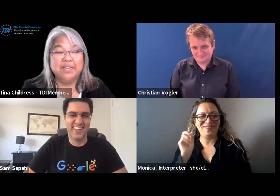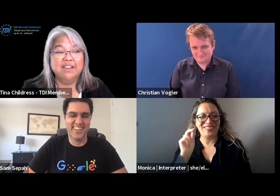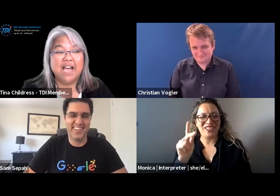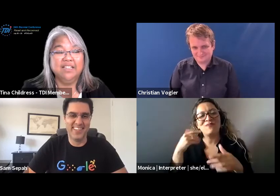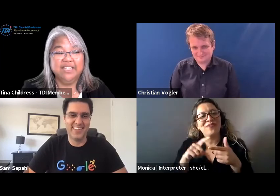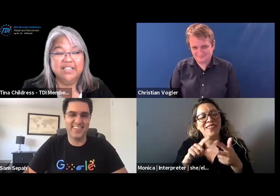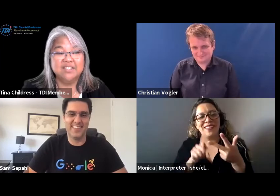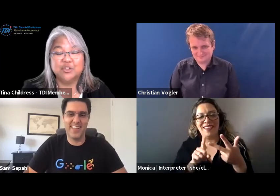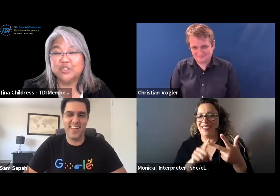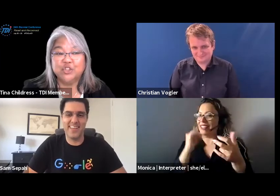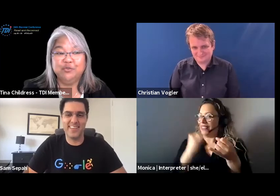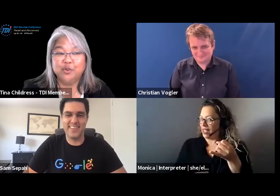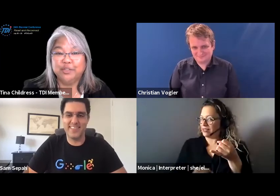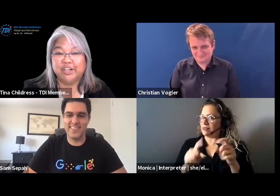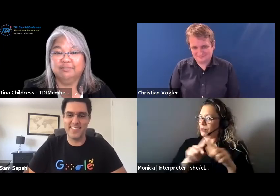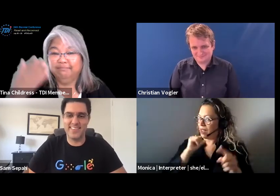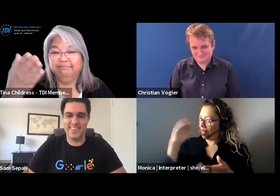but not least, Christian Vogler.